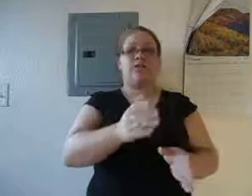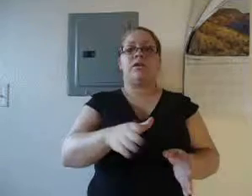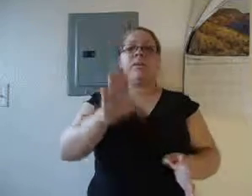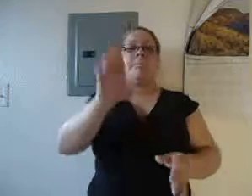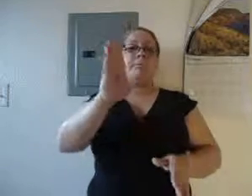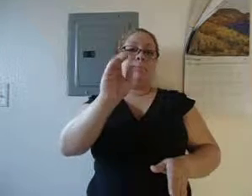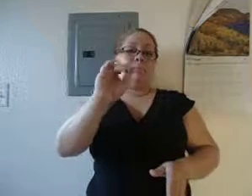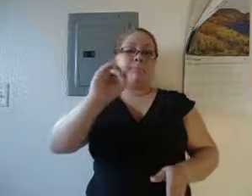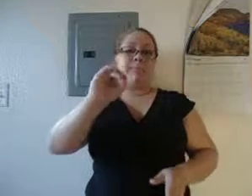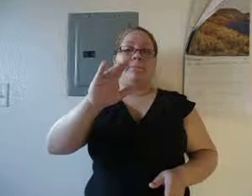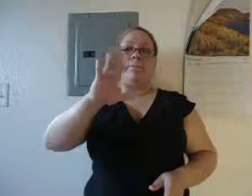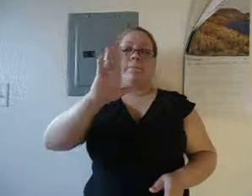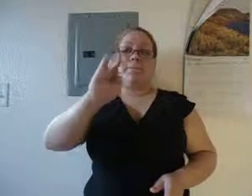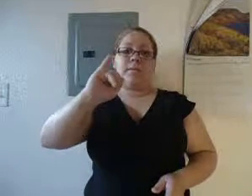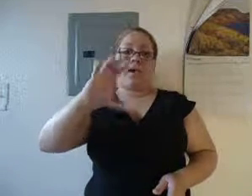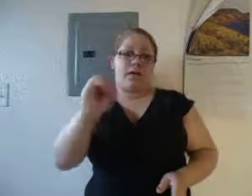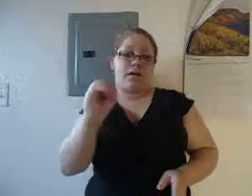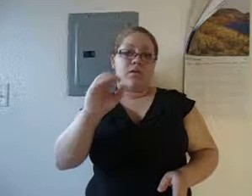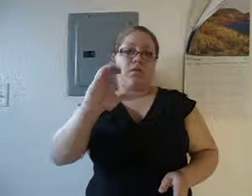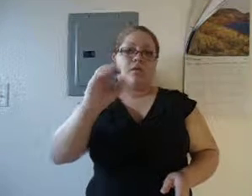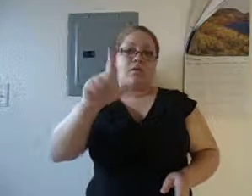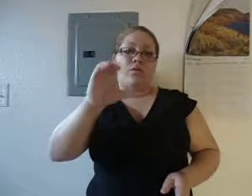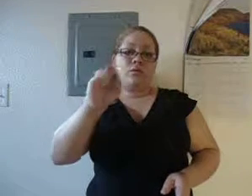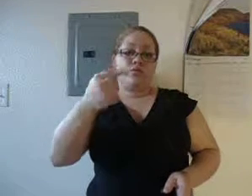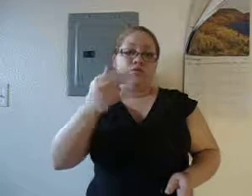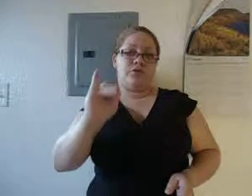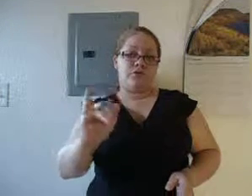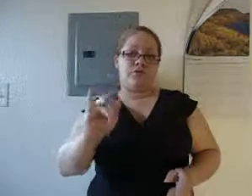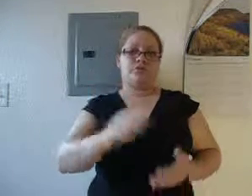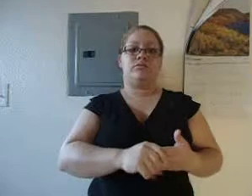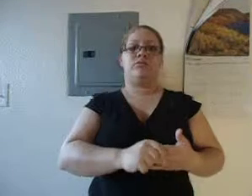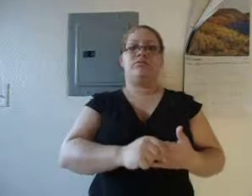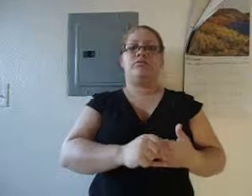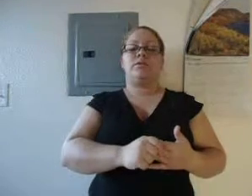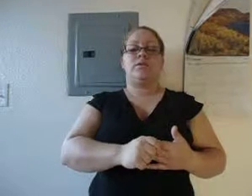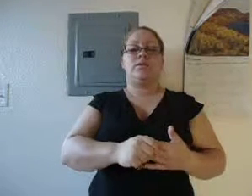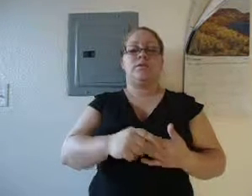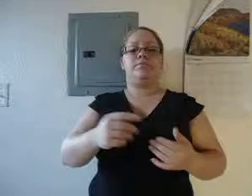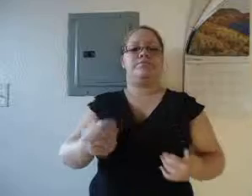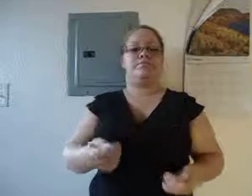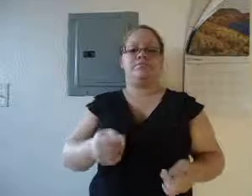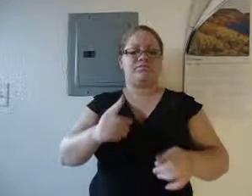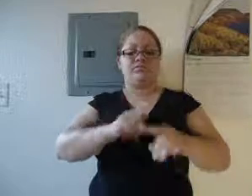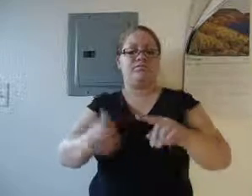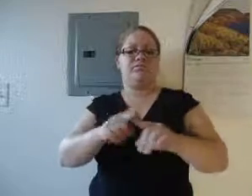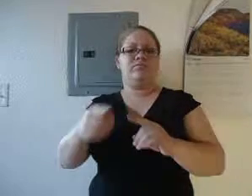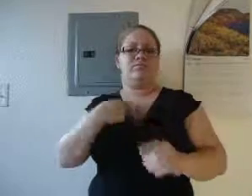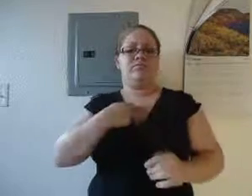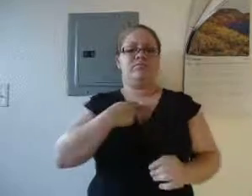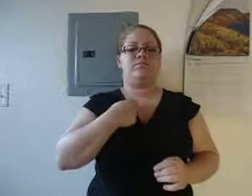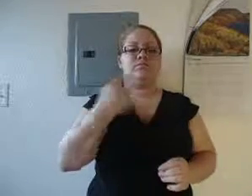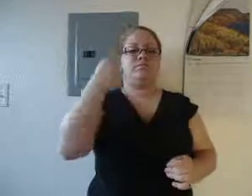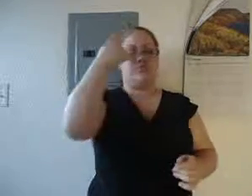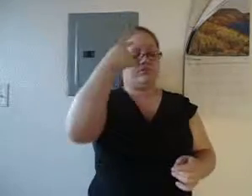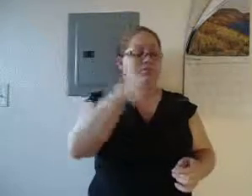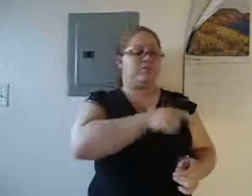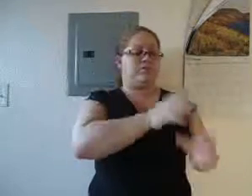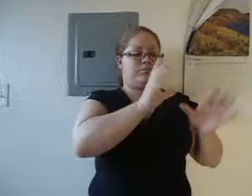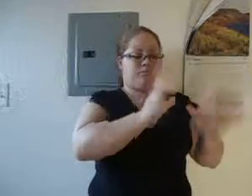course syllabus into those sections with equal amount of time devoted to each one, say 3 weeks for each section. And then I have a